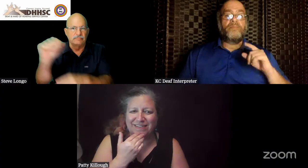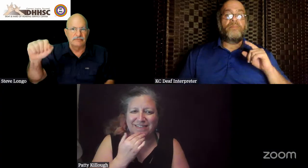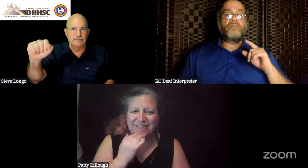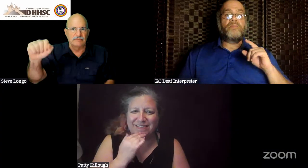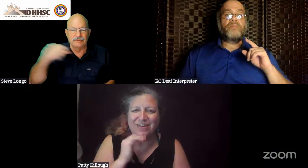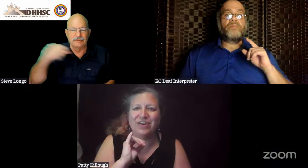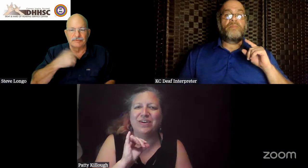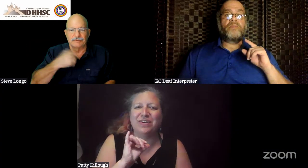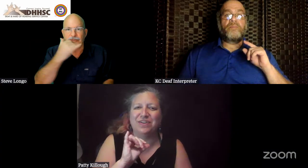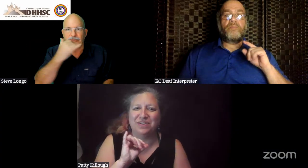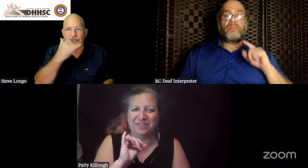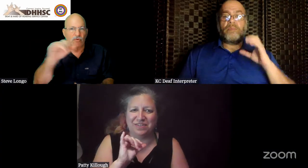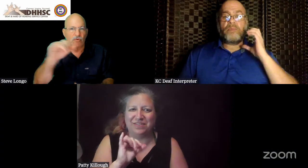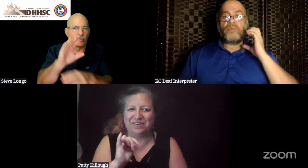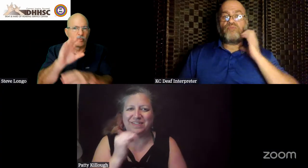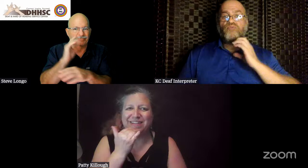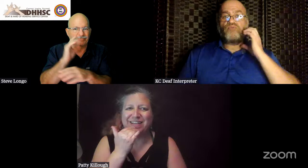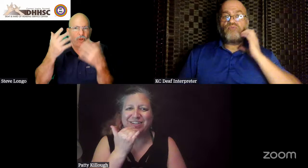indicate.